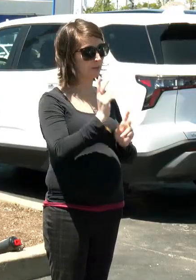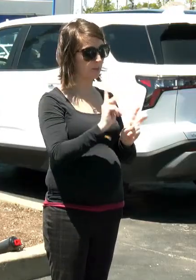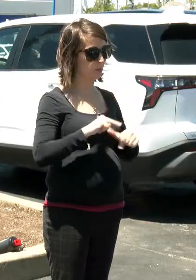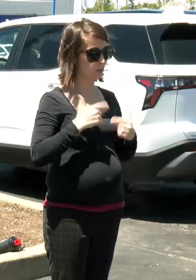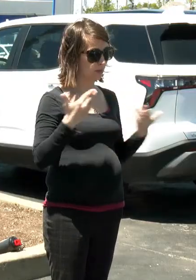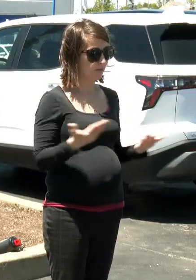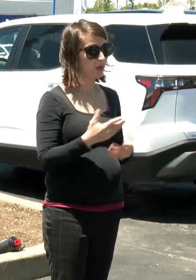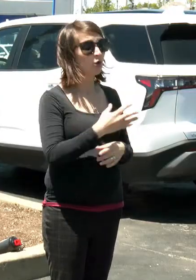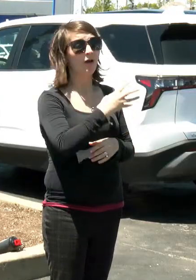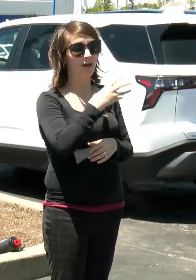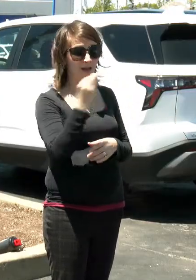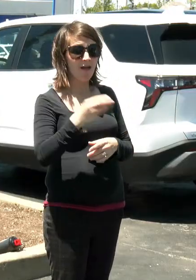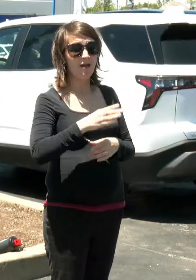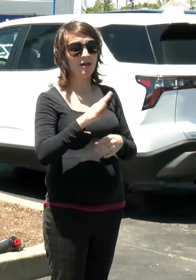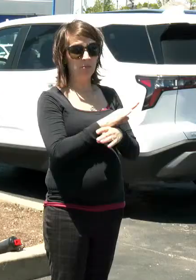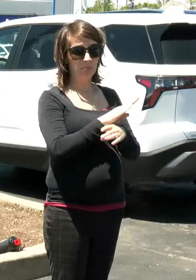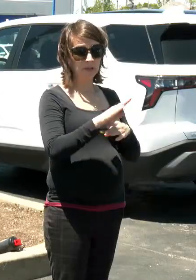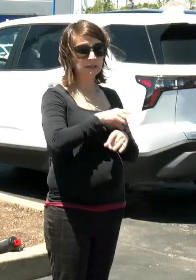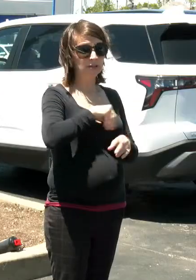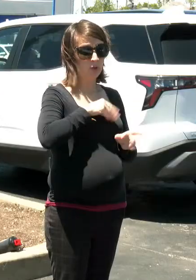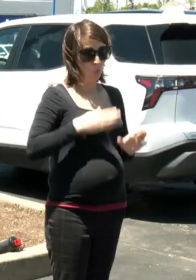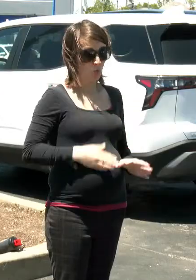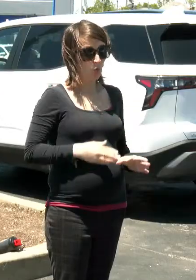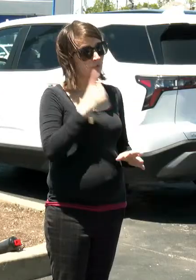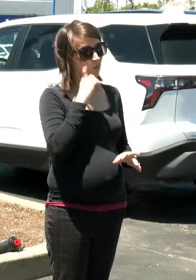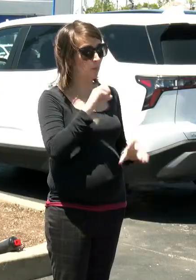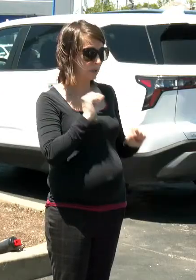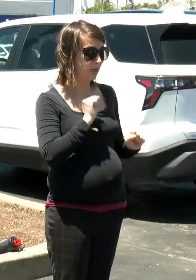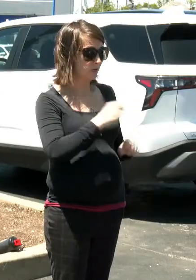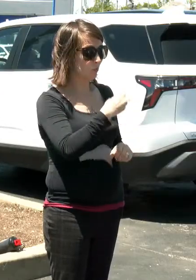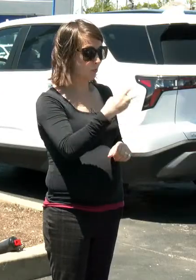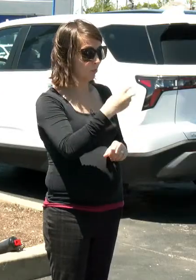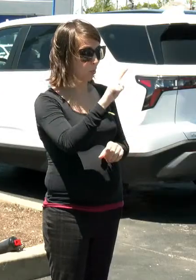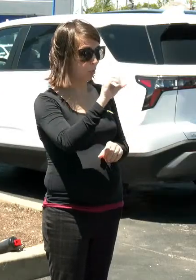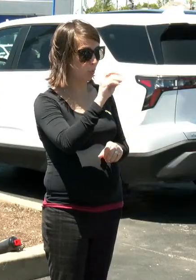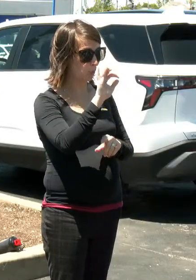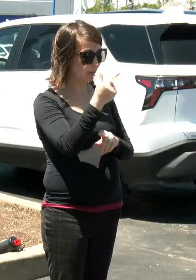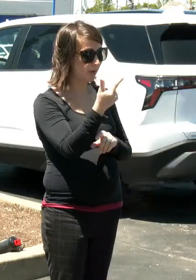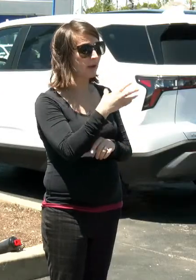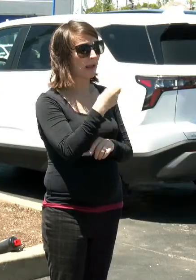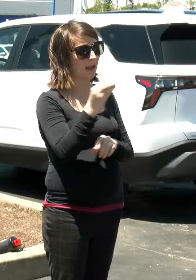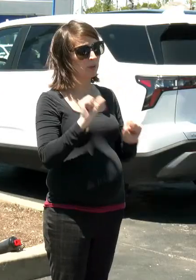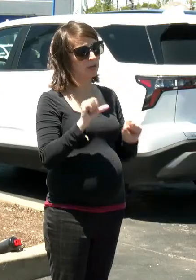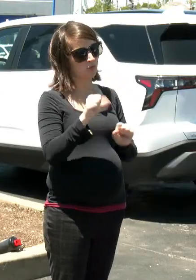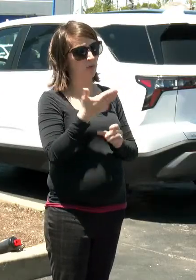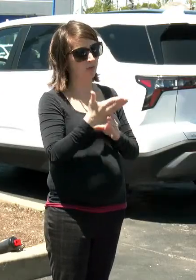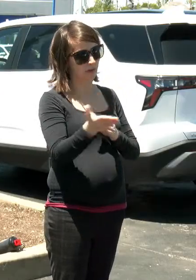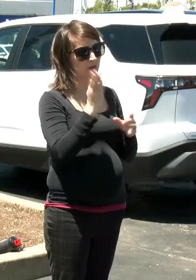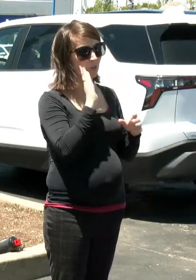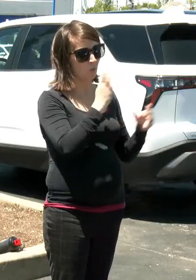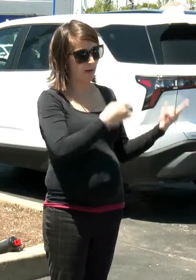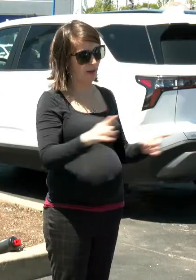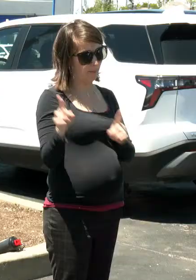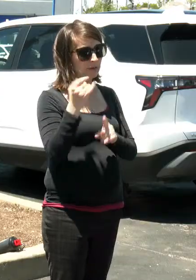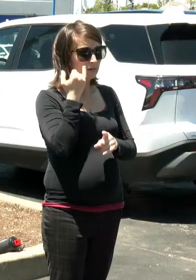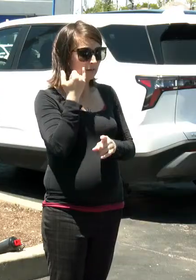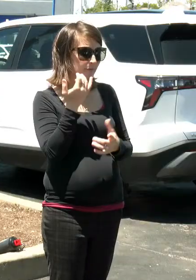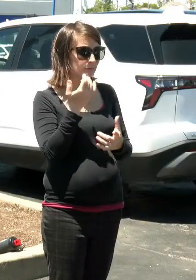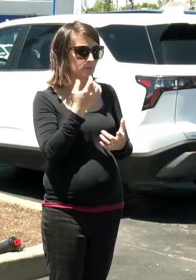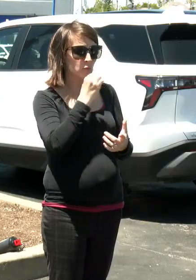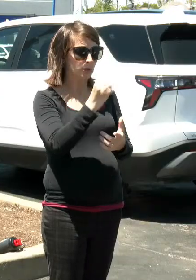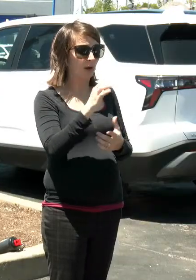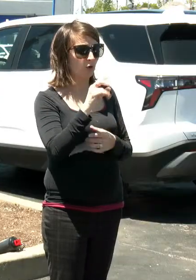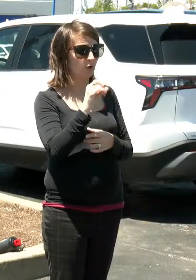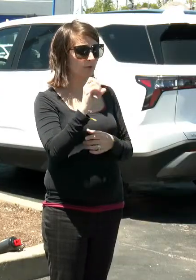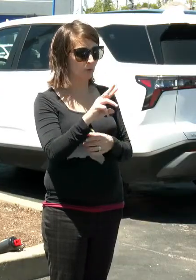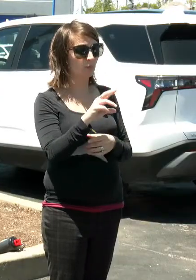any potential looting and other issues that may arise. The siren test that was conducted yesterday was